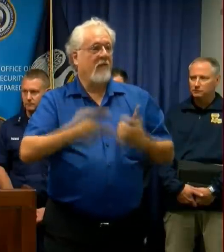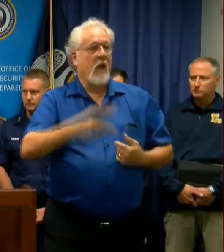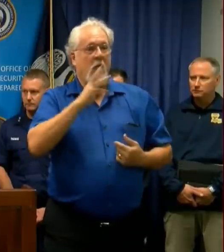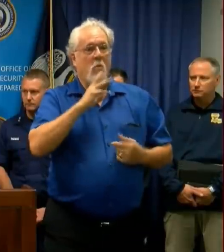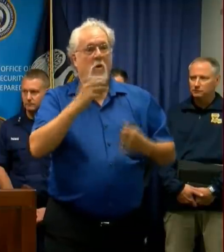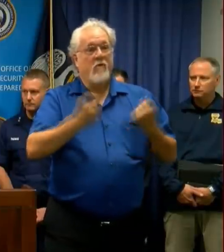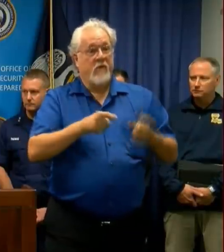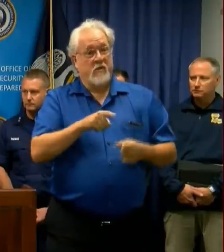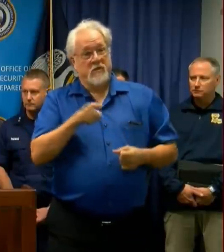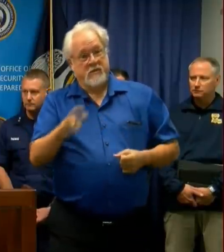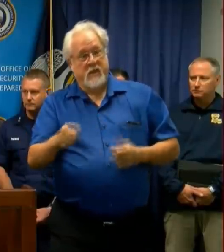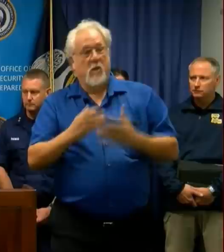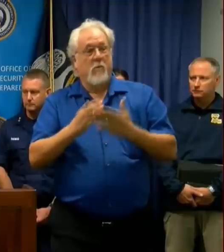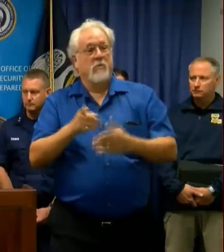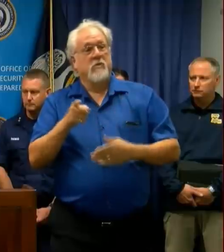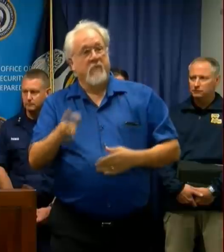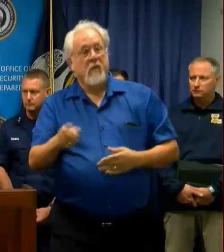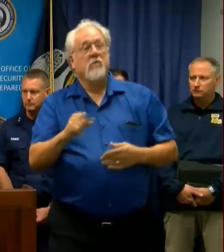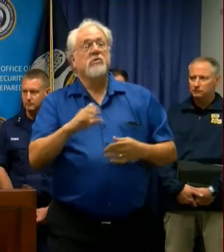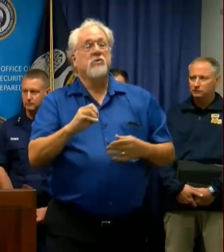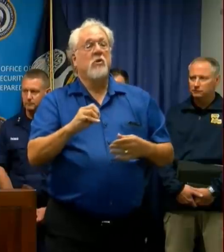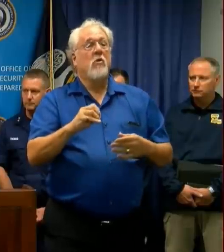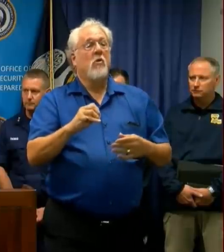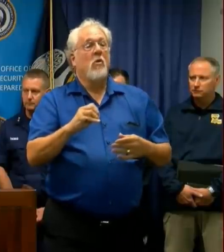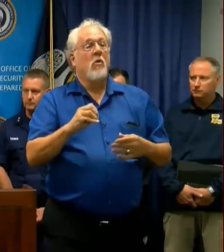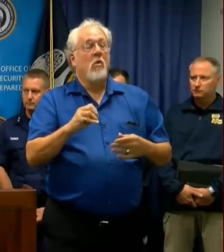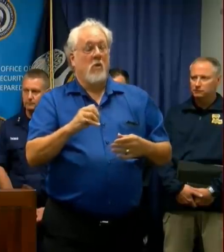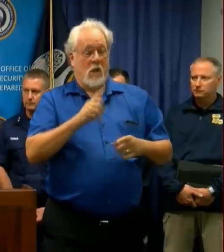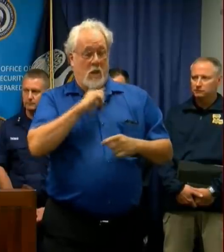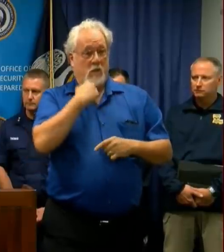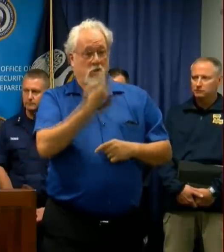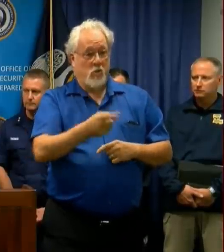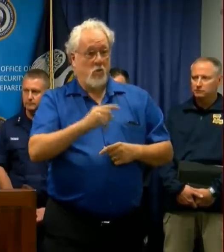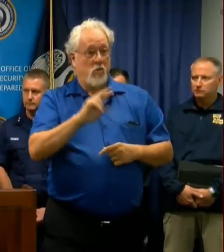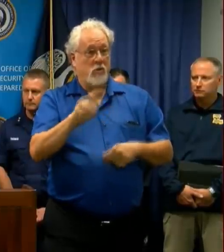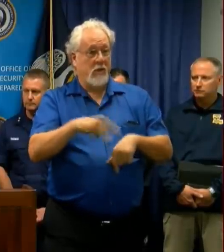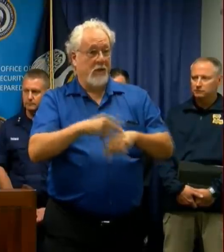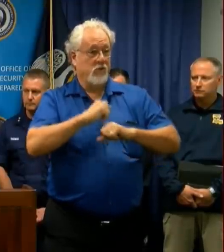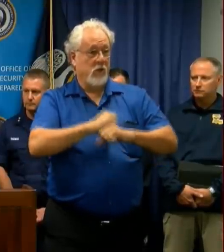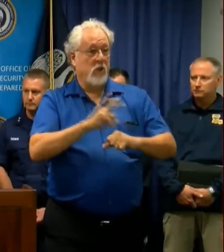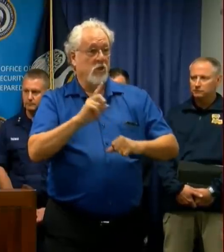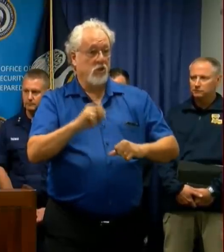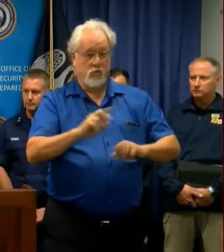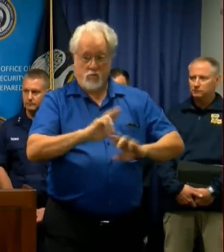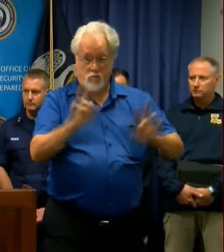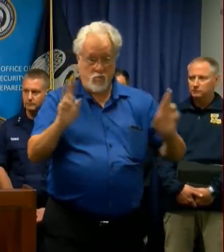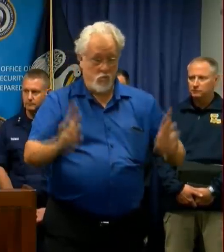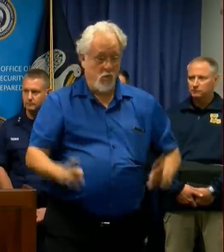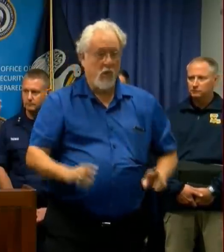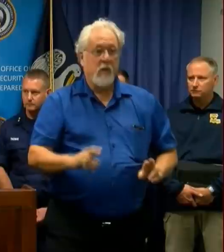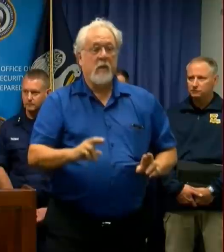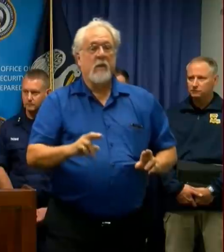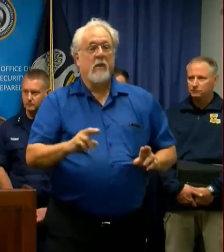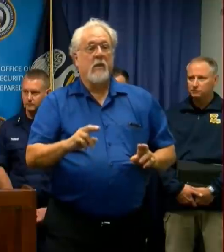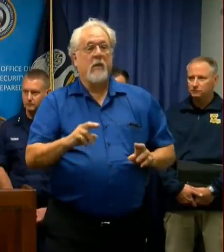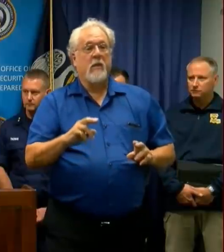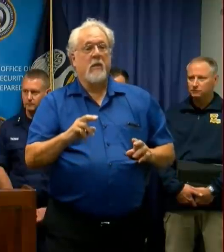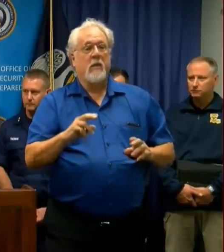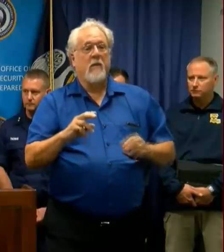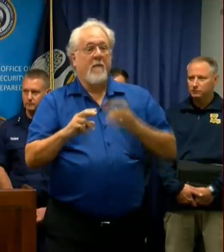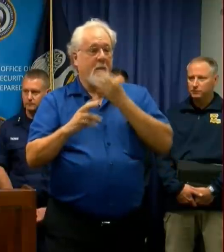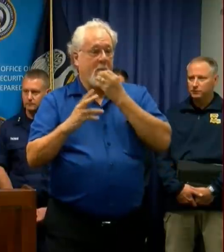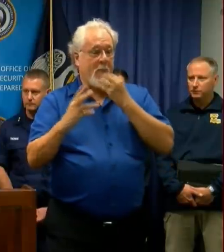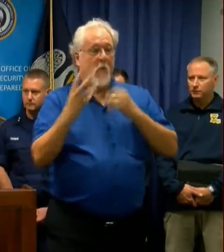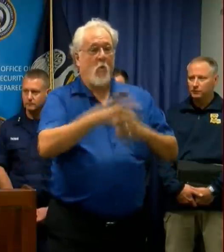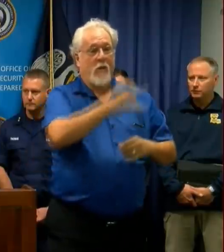and boats staged there. What I directed the Guard to do this morning is to start positioning over the west boundary